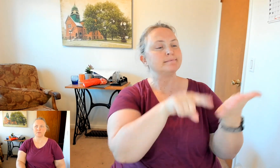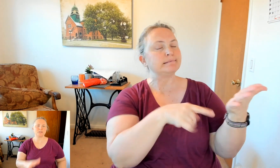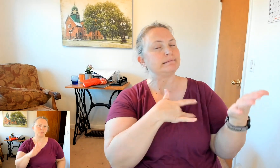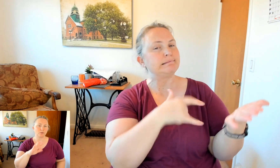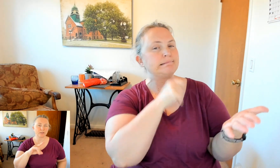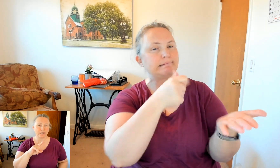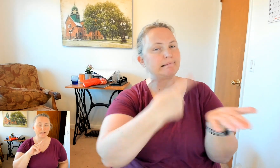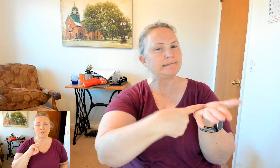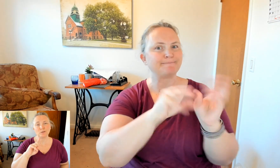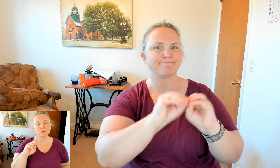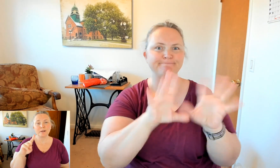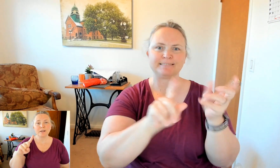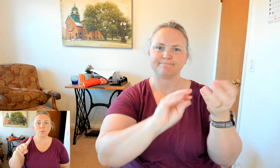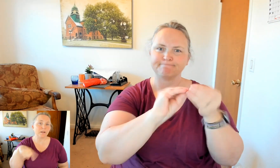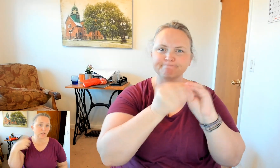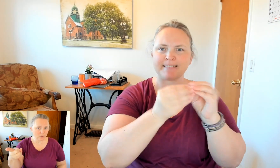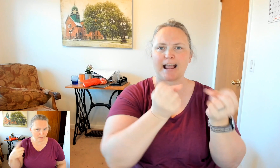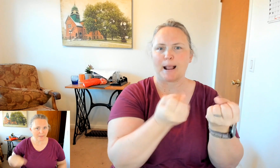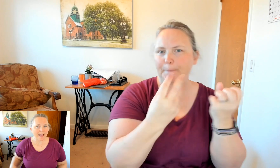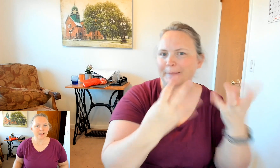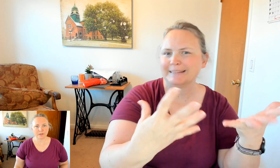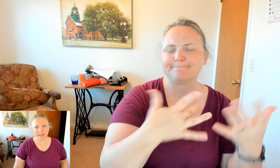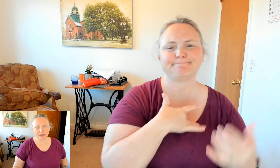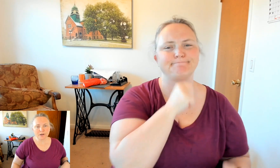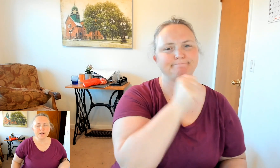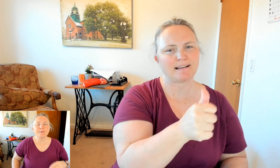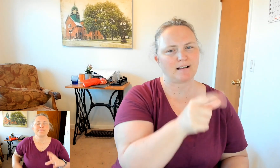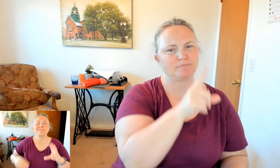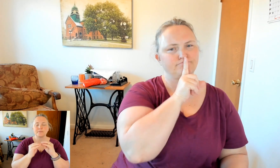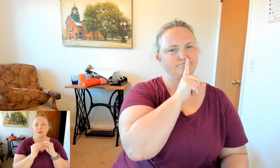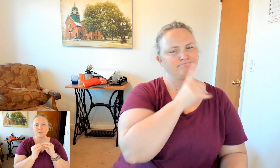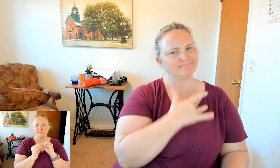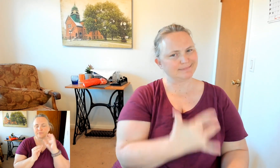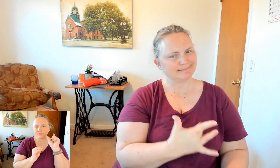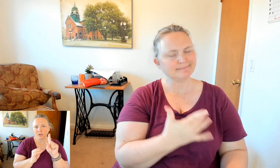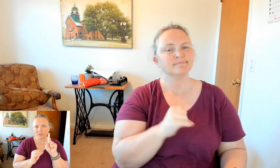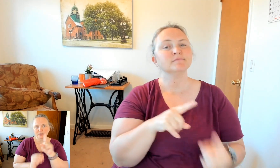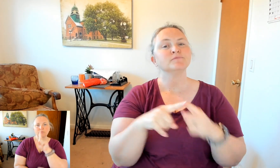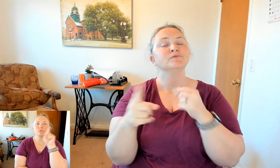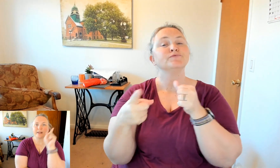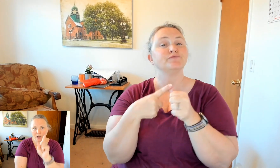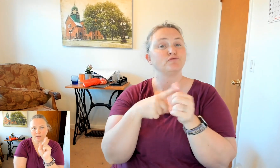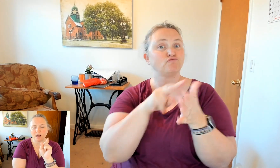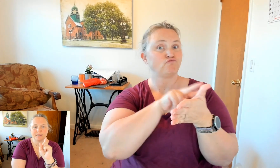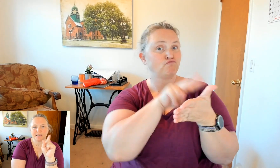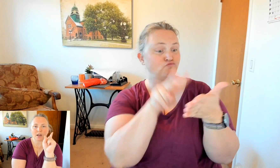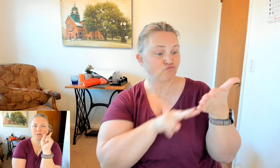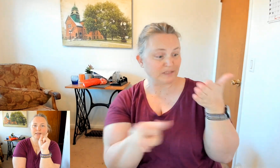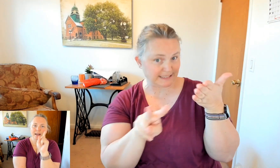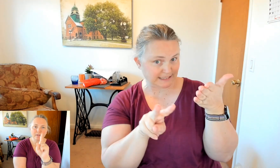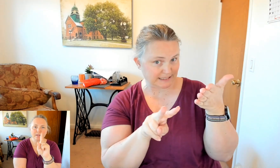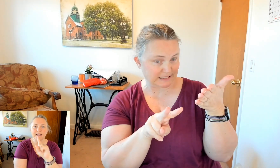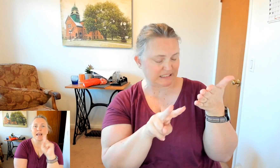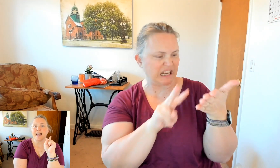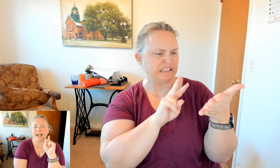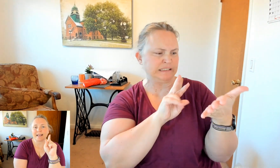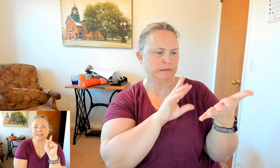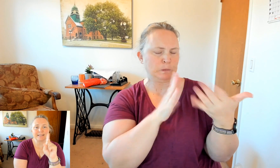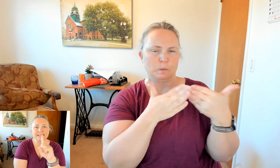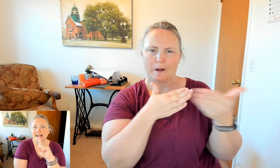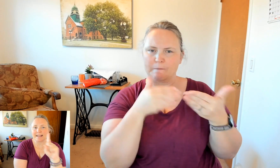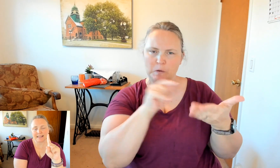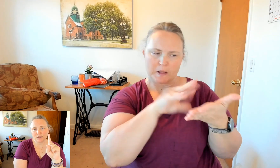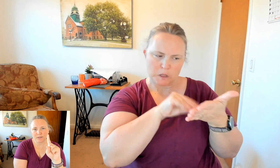numbers, which we'll get to what you can do about that a little later. So first, read all the policy documents carefully